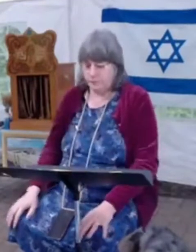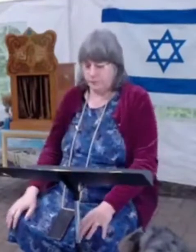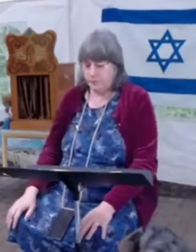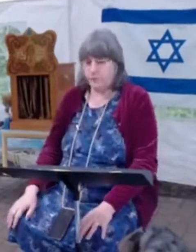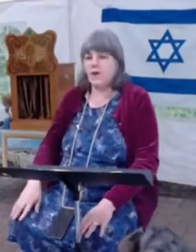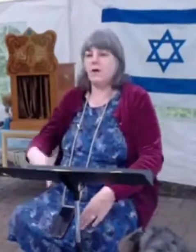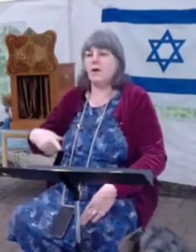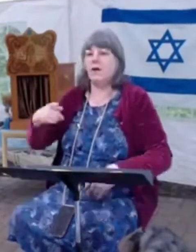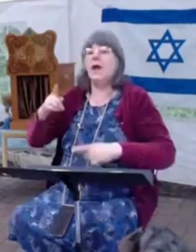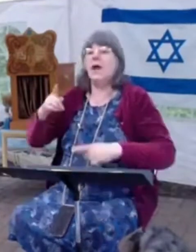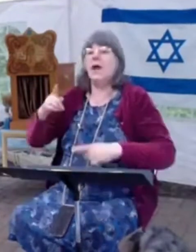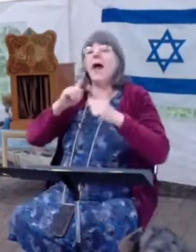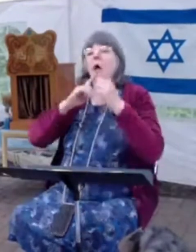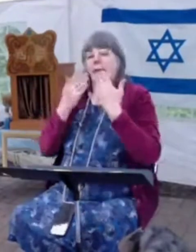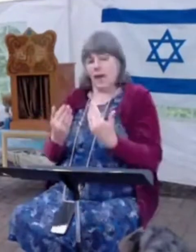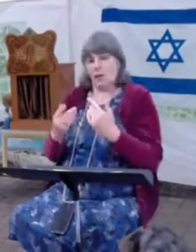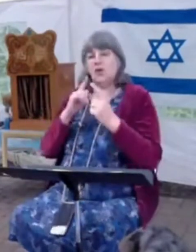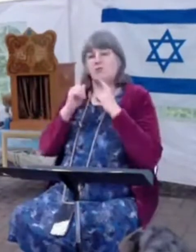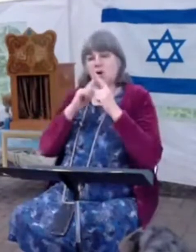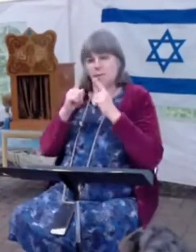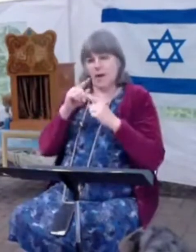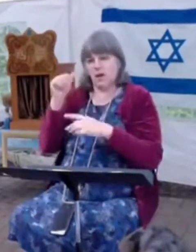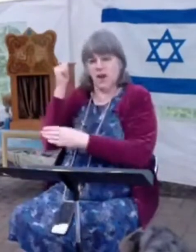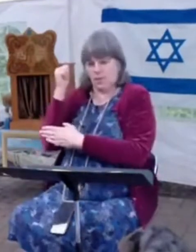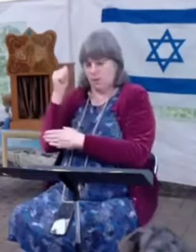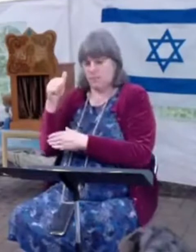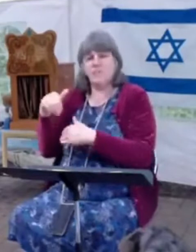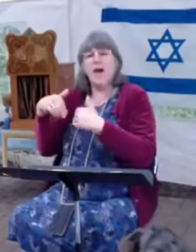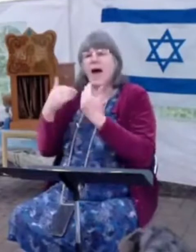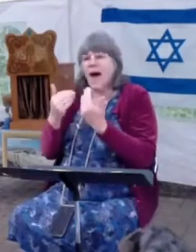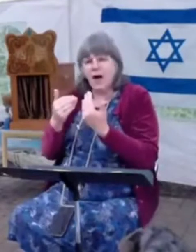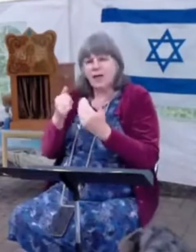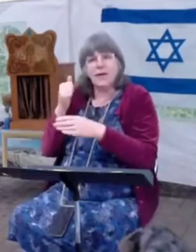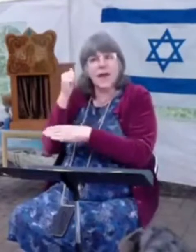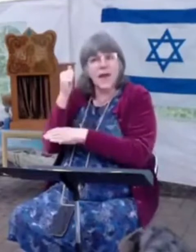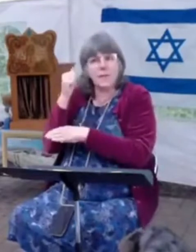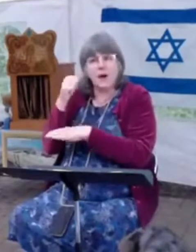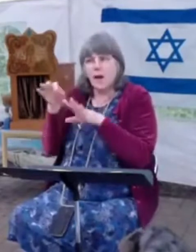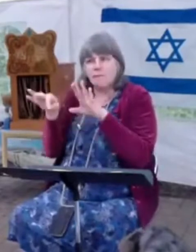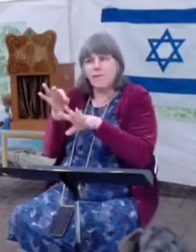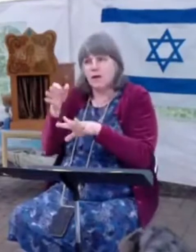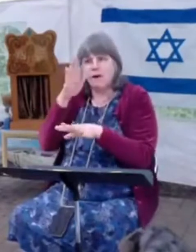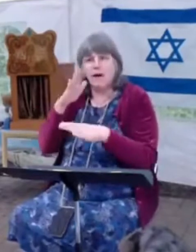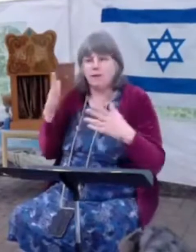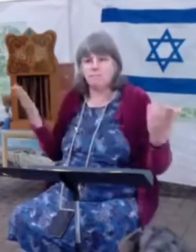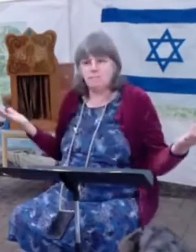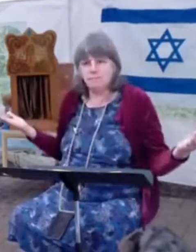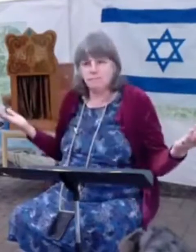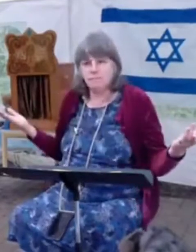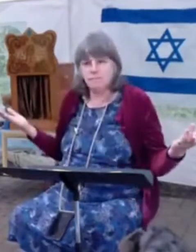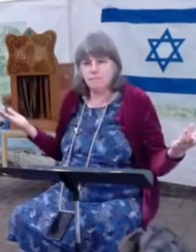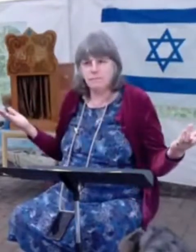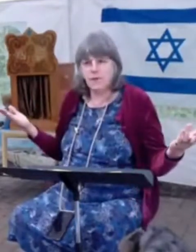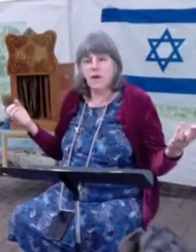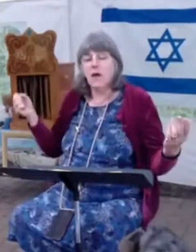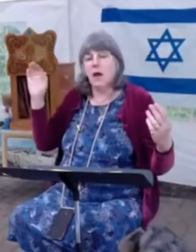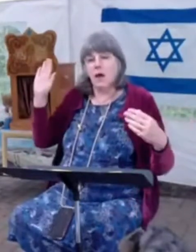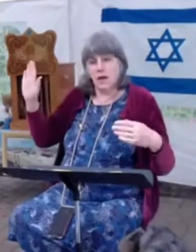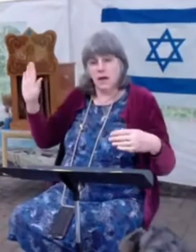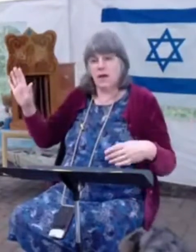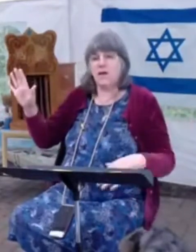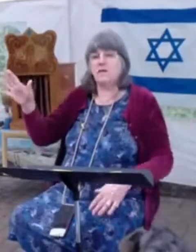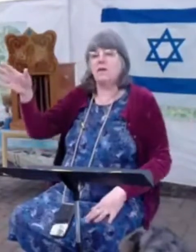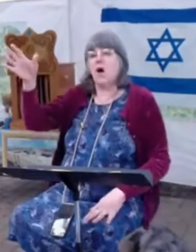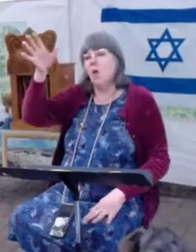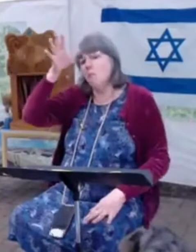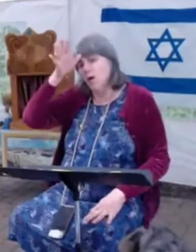Abraham. How did Abraham find God? Abraham was a person of great sagacity,